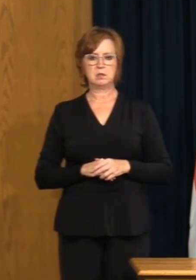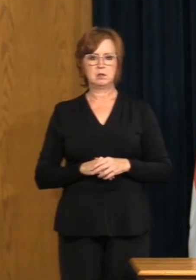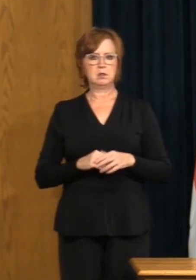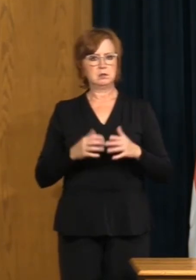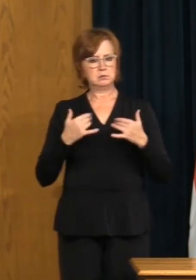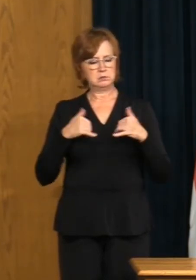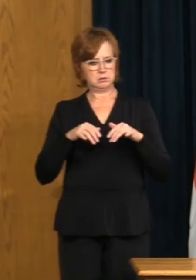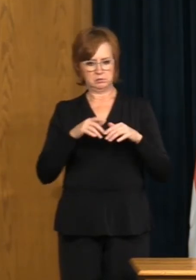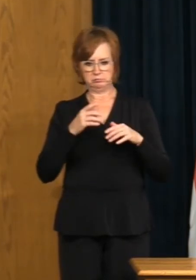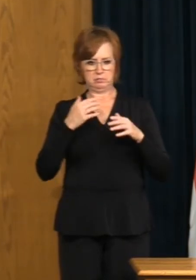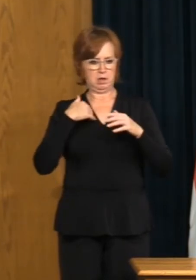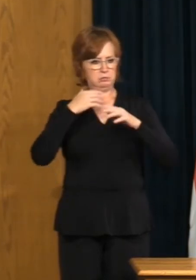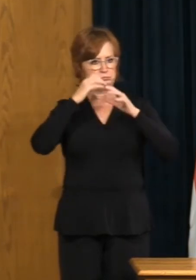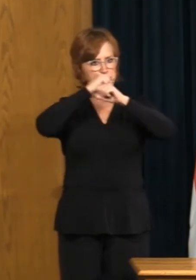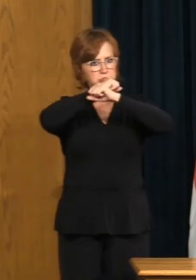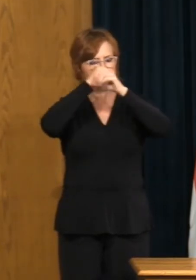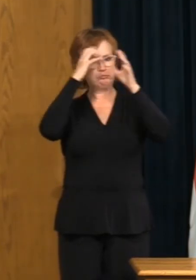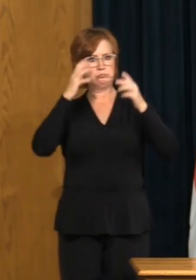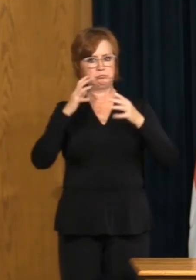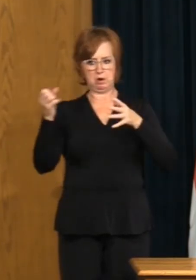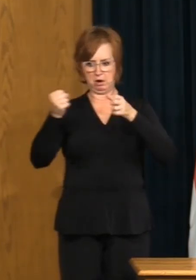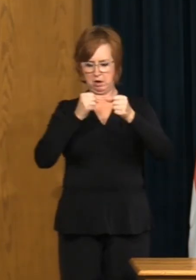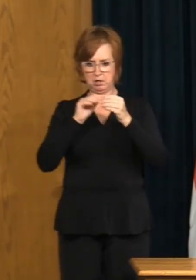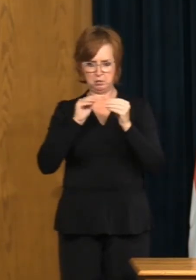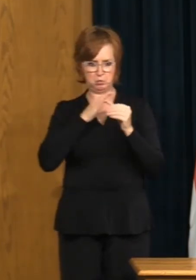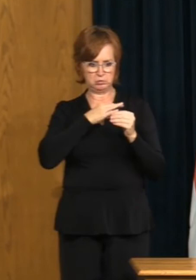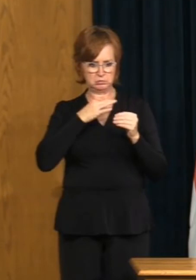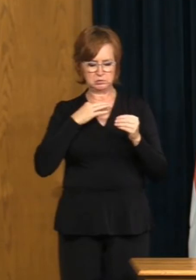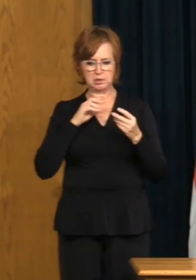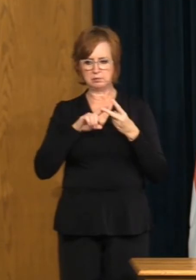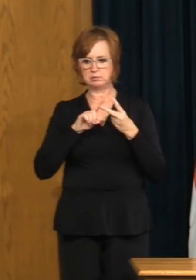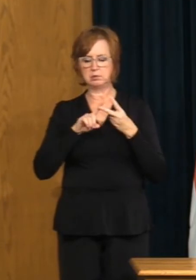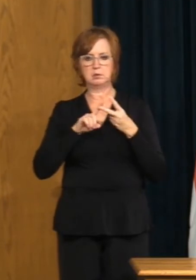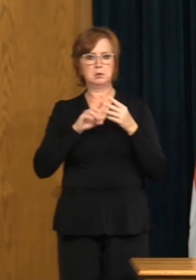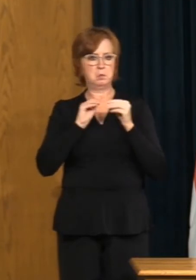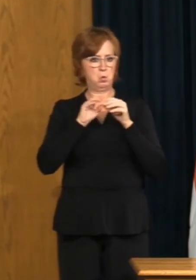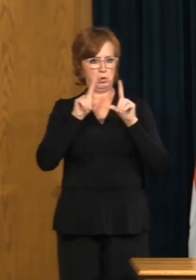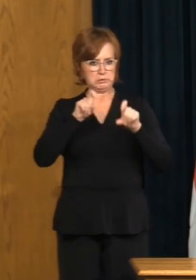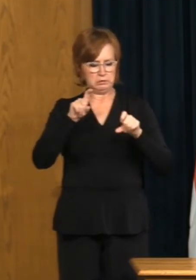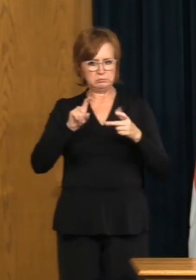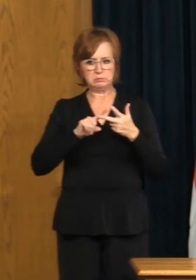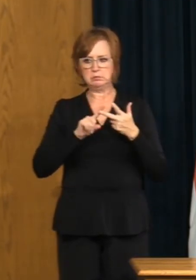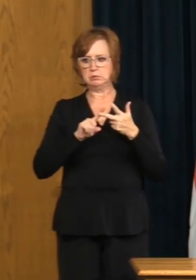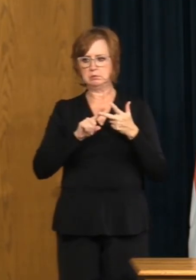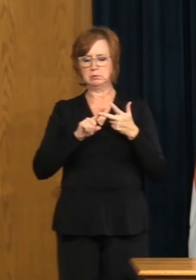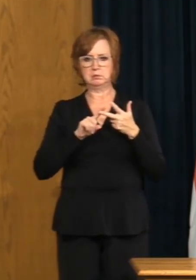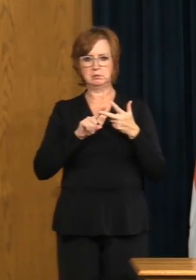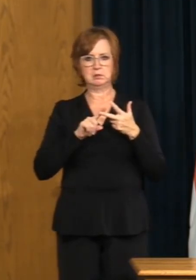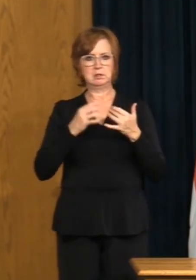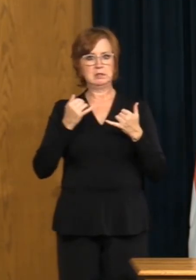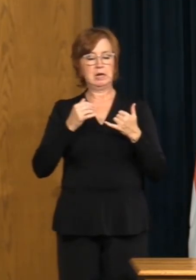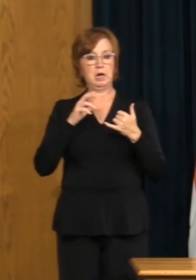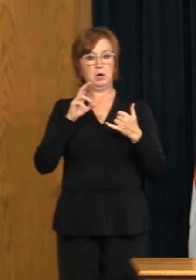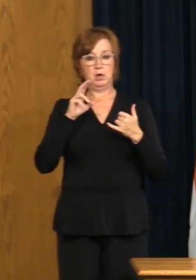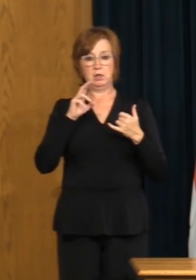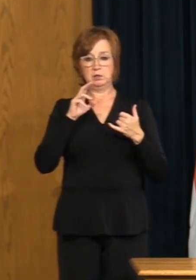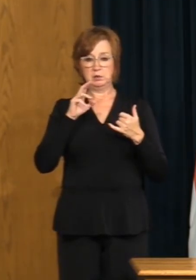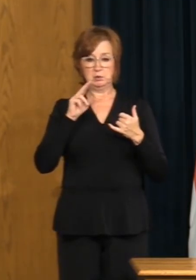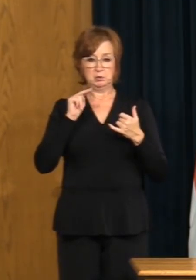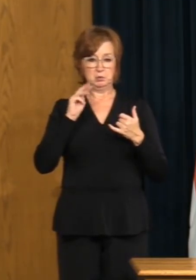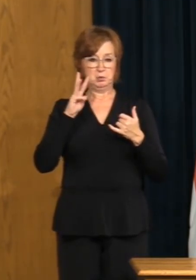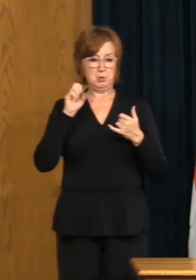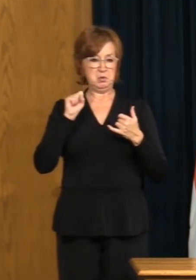capacity, or whether it's ensuring that we have acute care capacity. So although we're not in the news as much about having those concerns